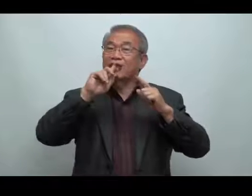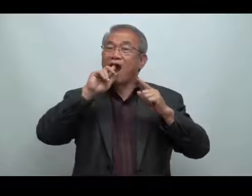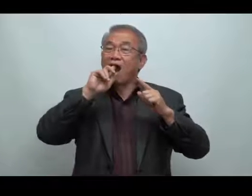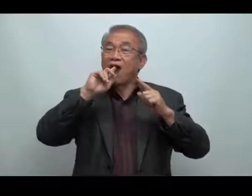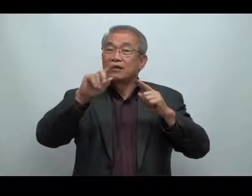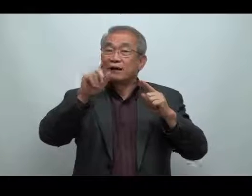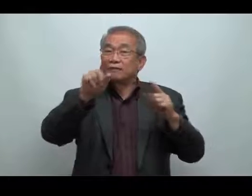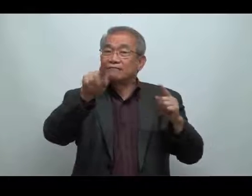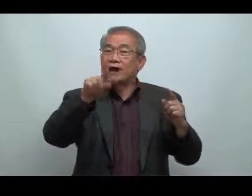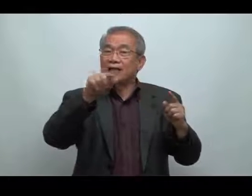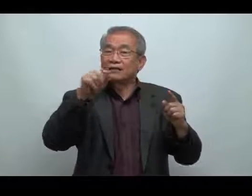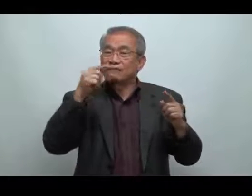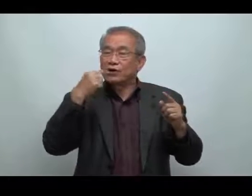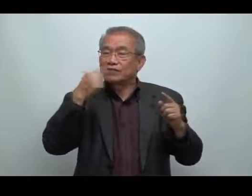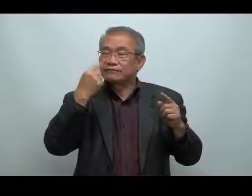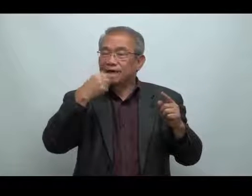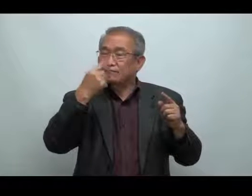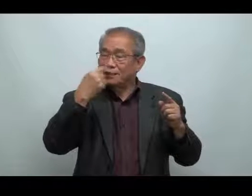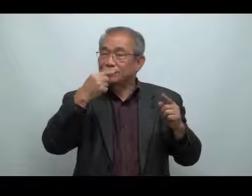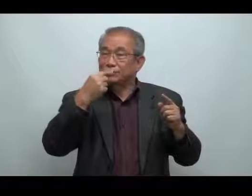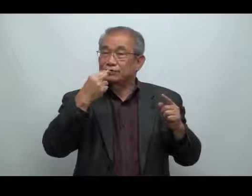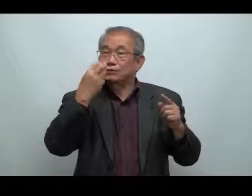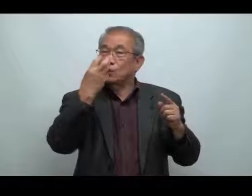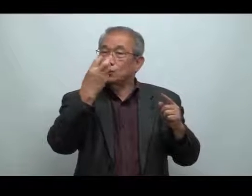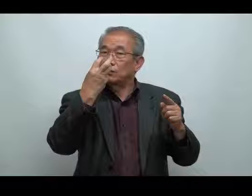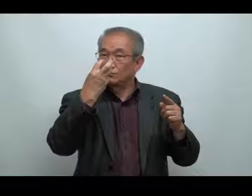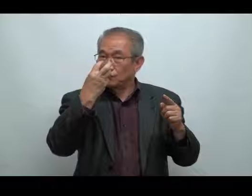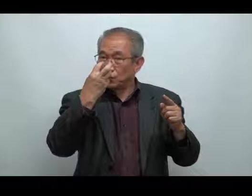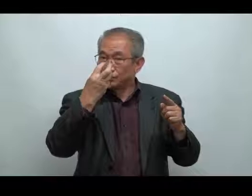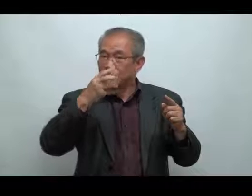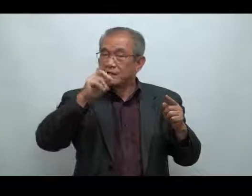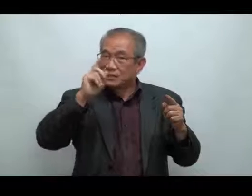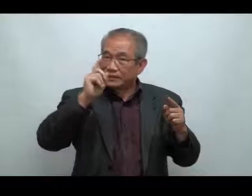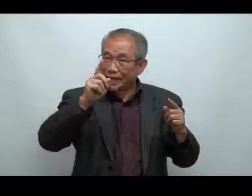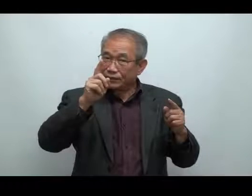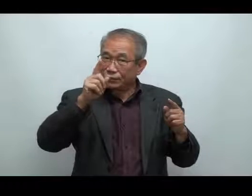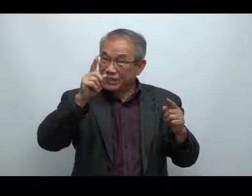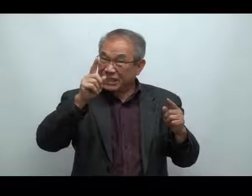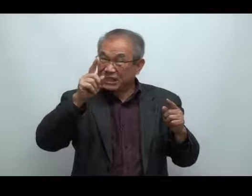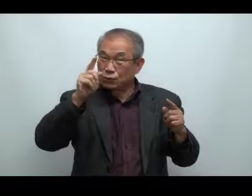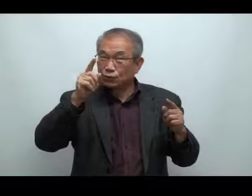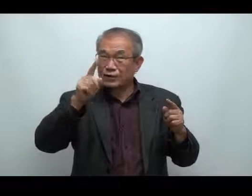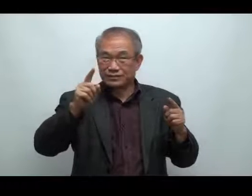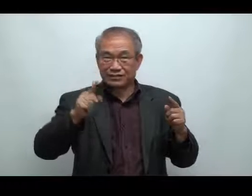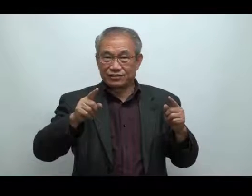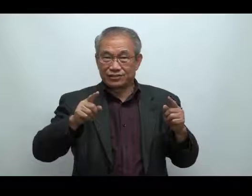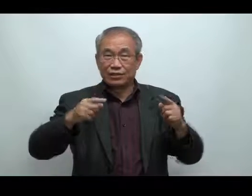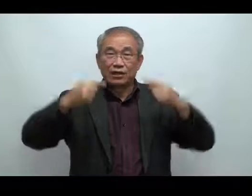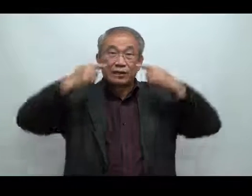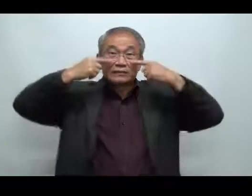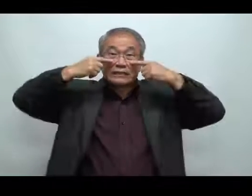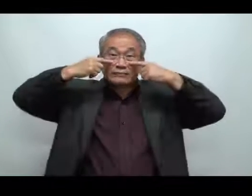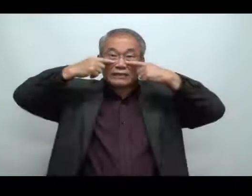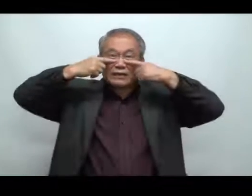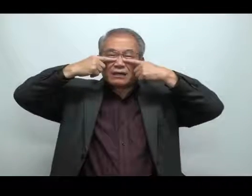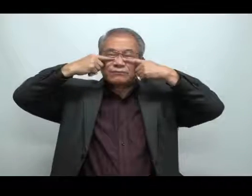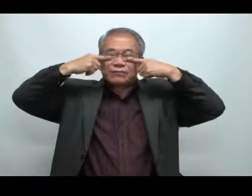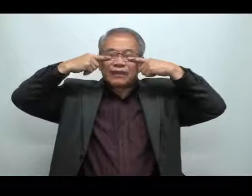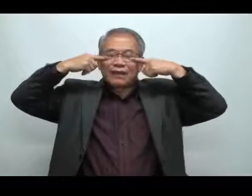here. Now voice vibrations, the tone of the voice, tend to seek its own resonator. Since we cannot move any